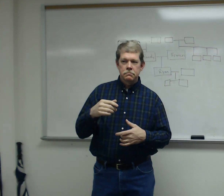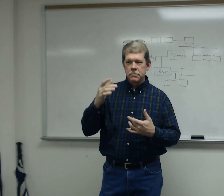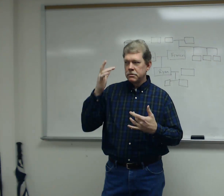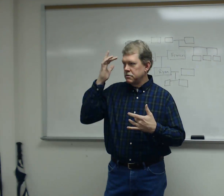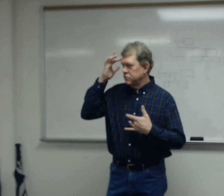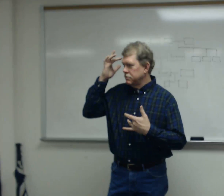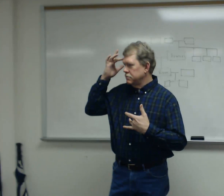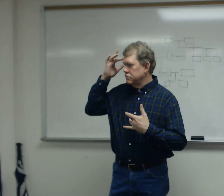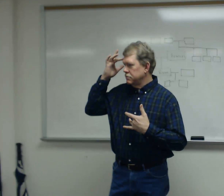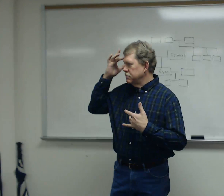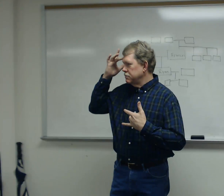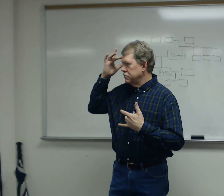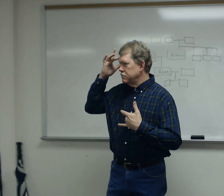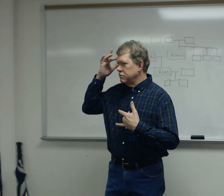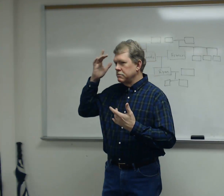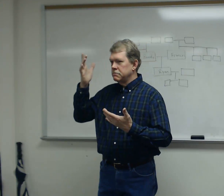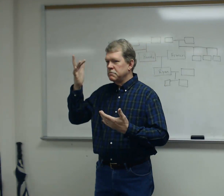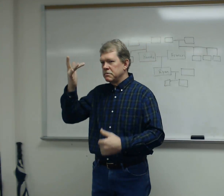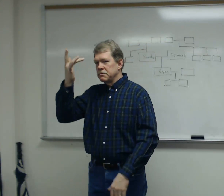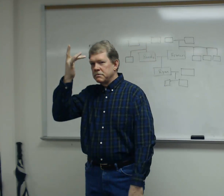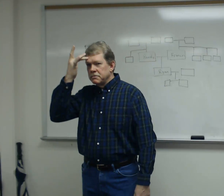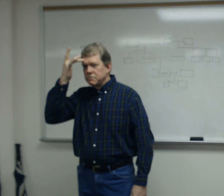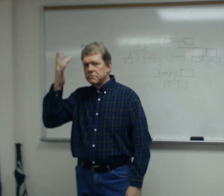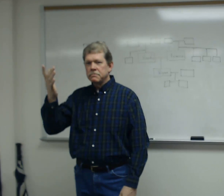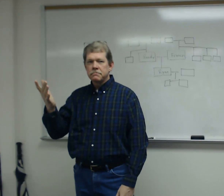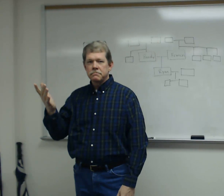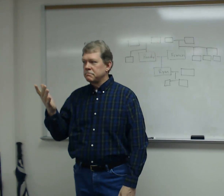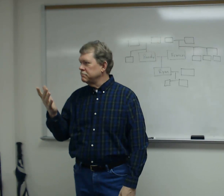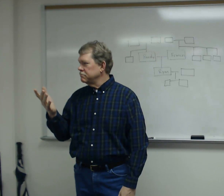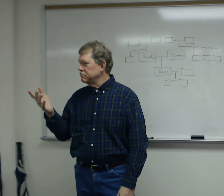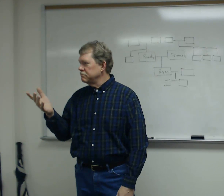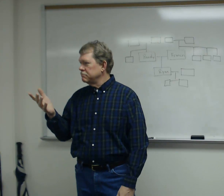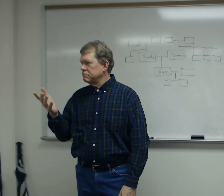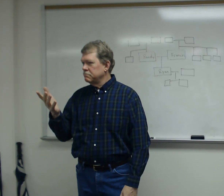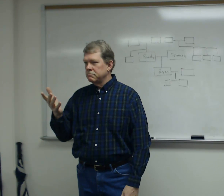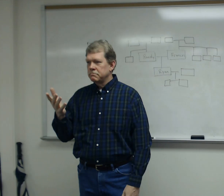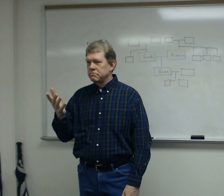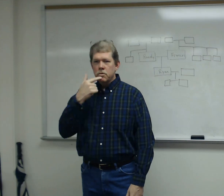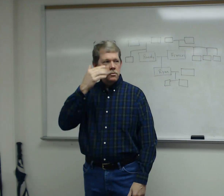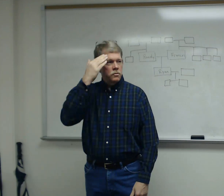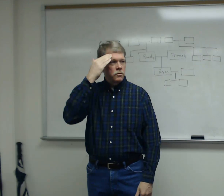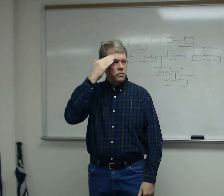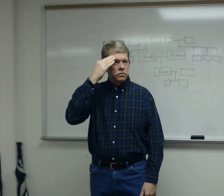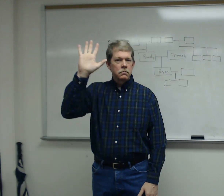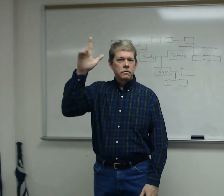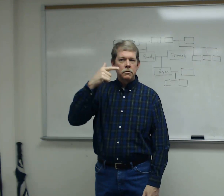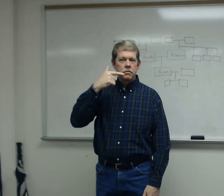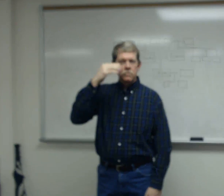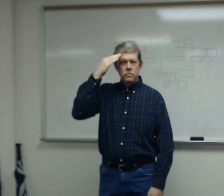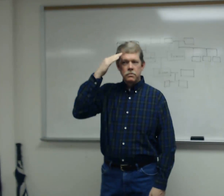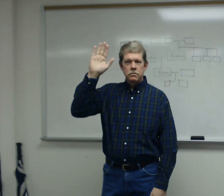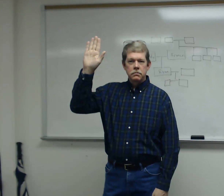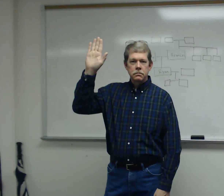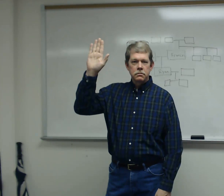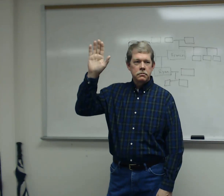Yep, sick. Mm-hmm. Sick can be done with one hand. Tell me. Oh, they